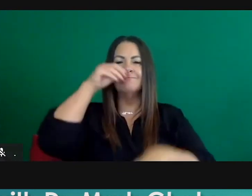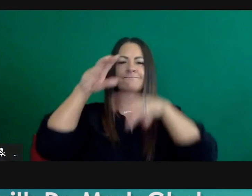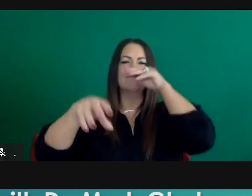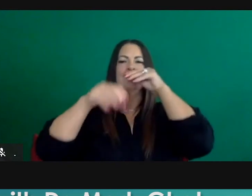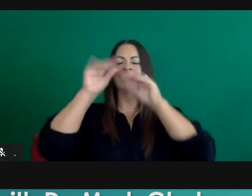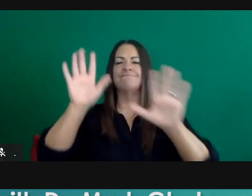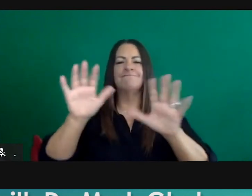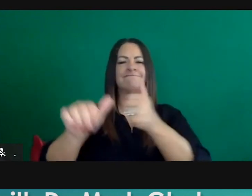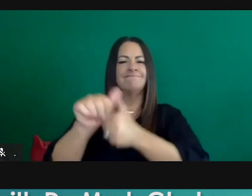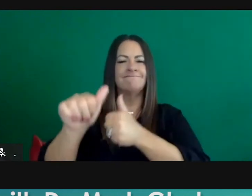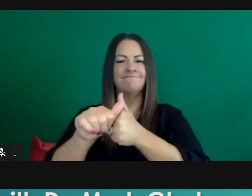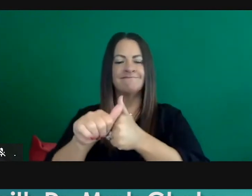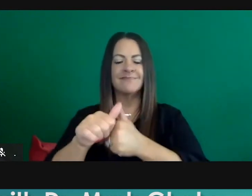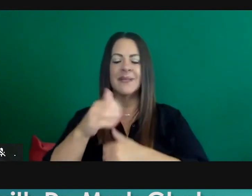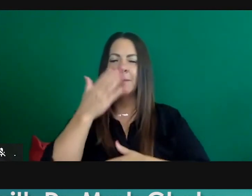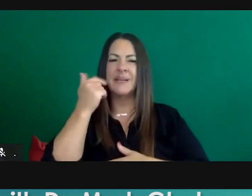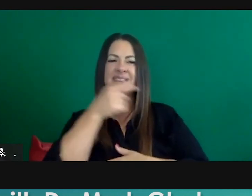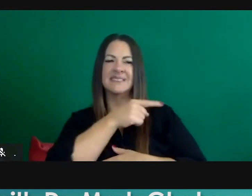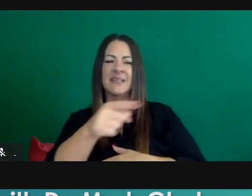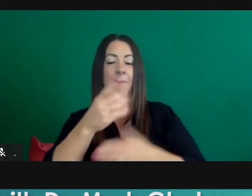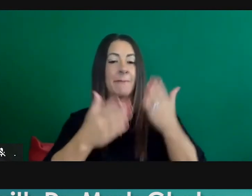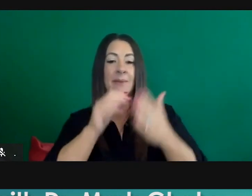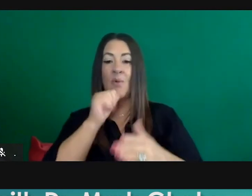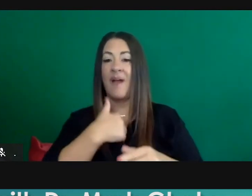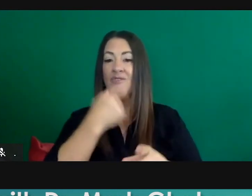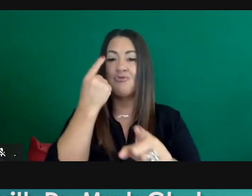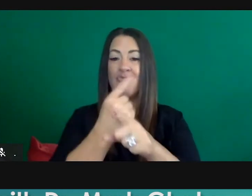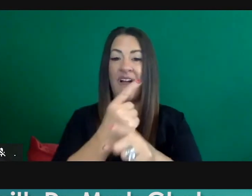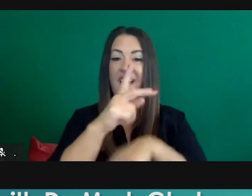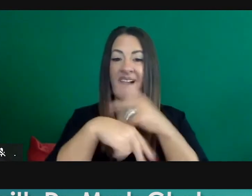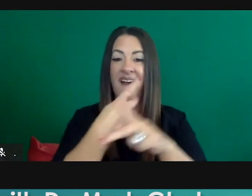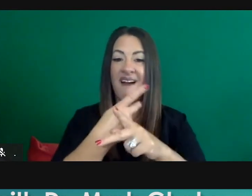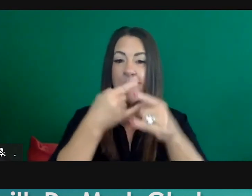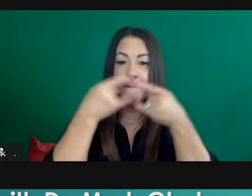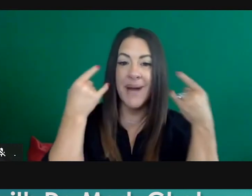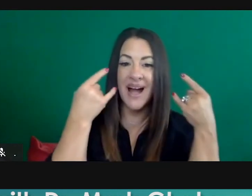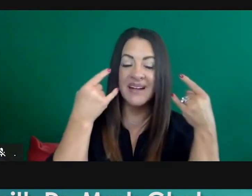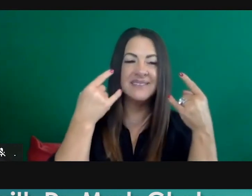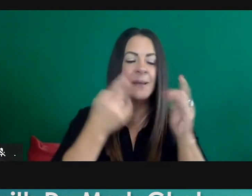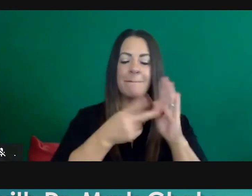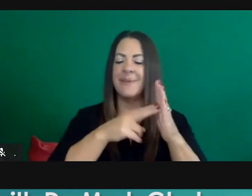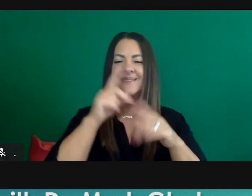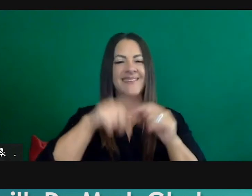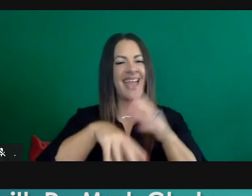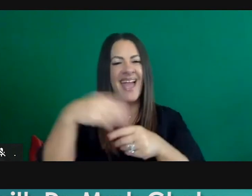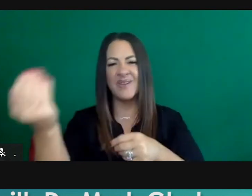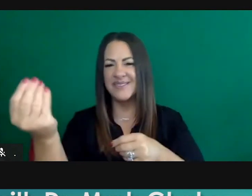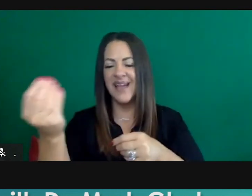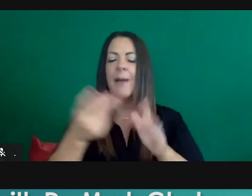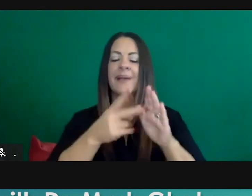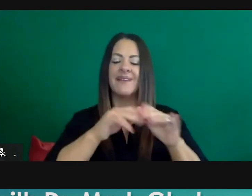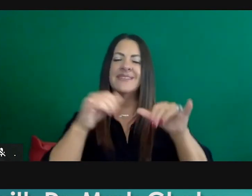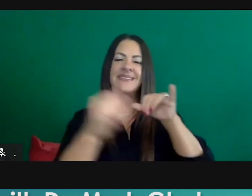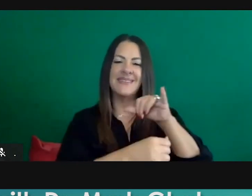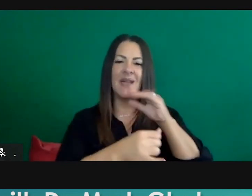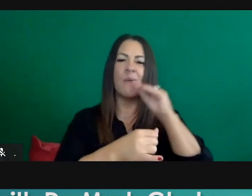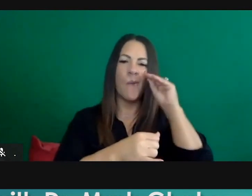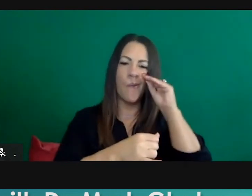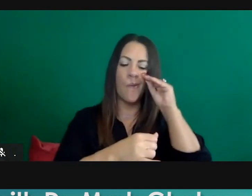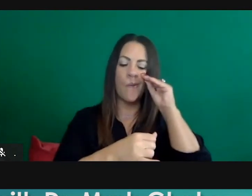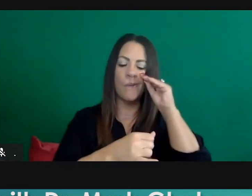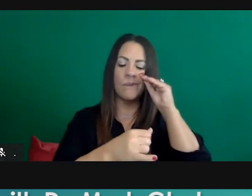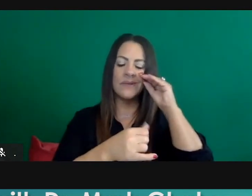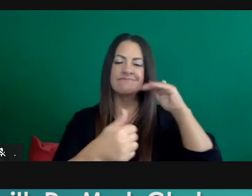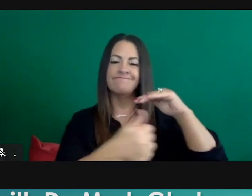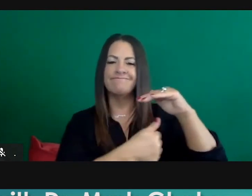to be outdoors safely from poor air quality, that we encourage people to stay home, be indoors.